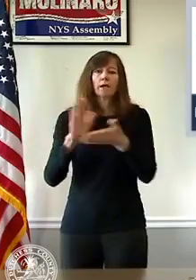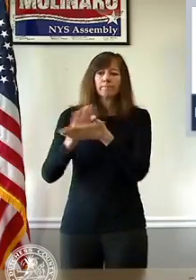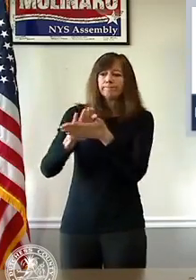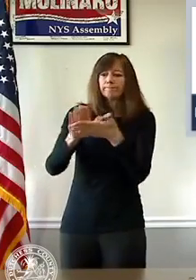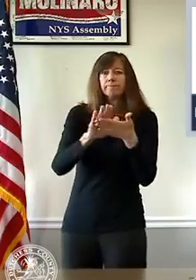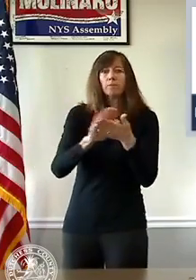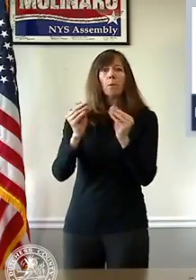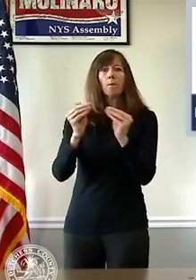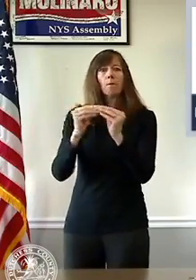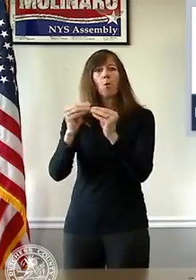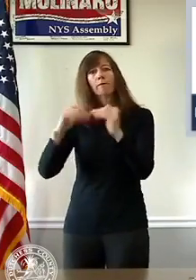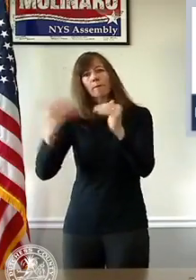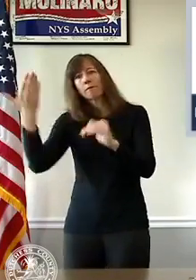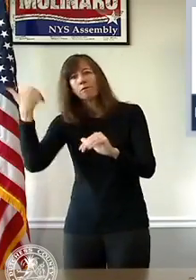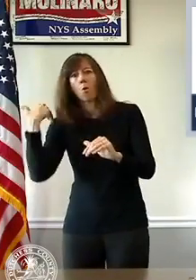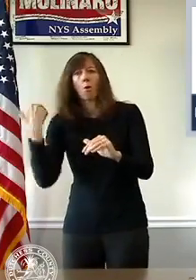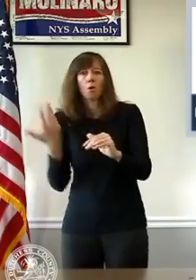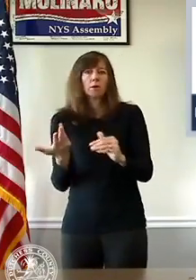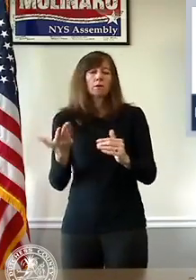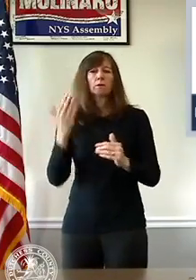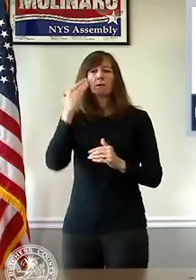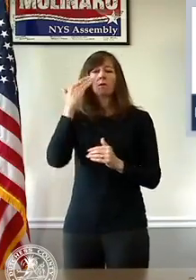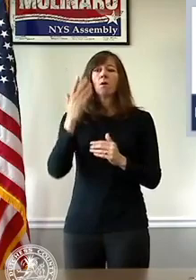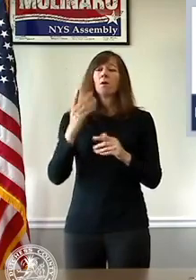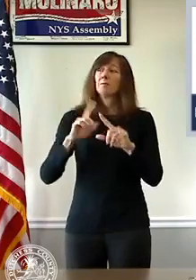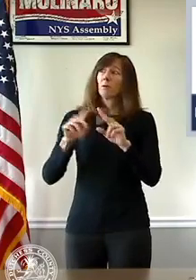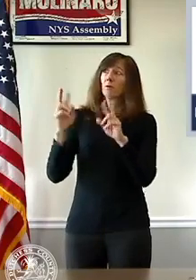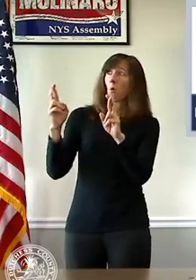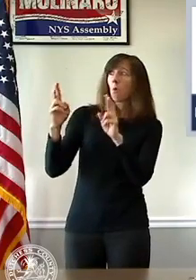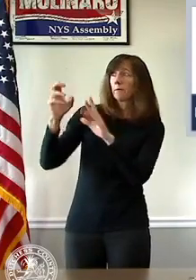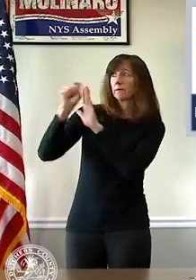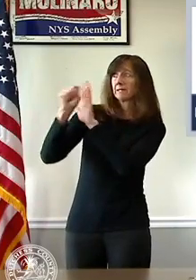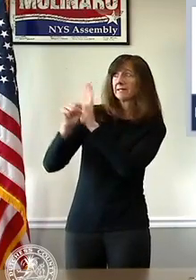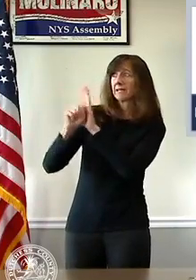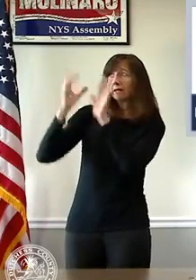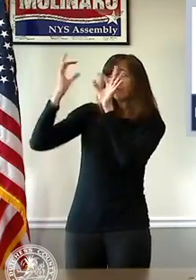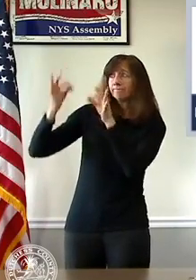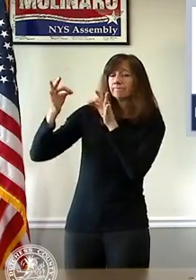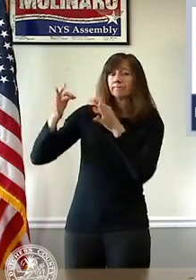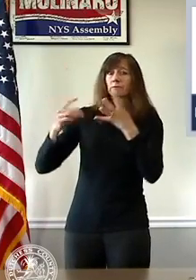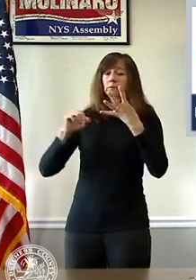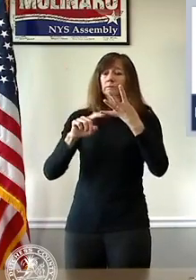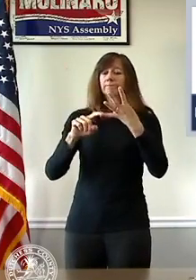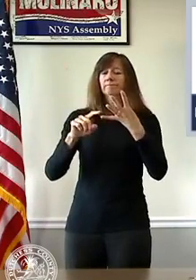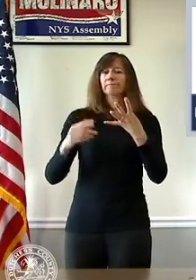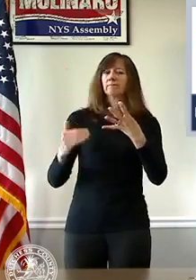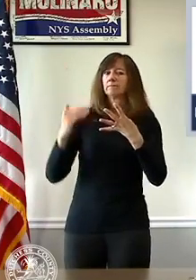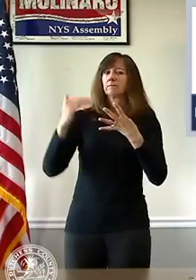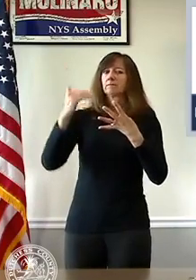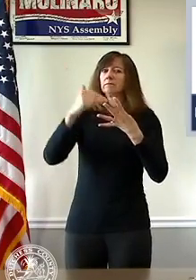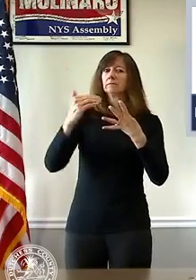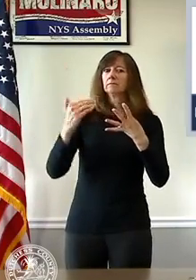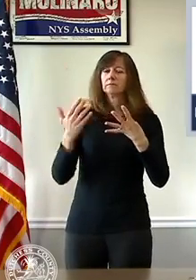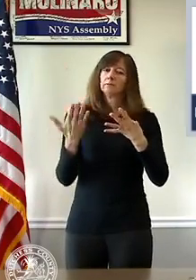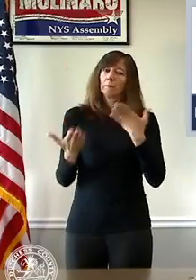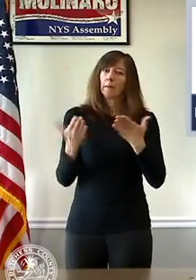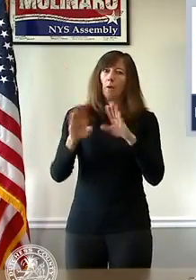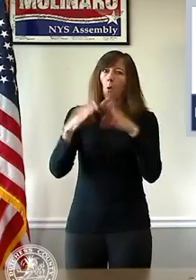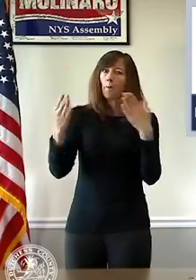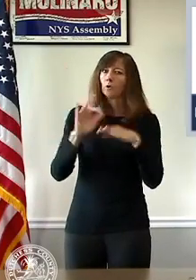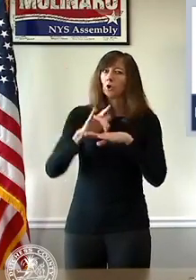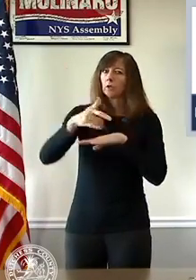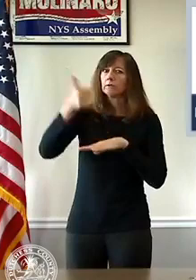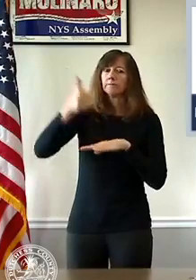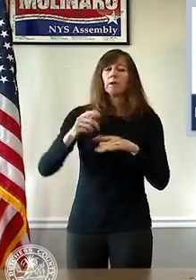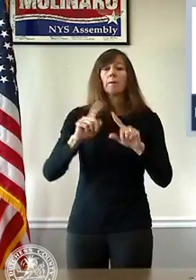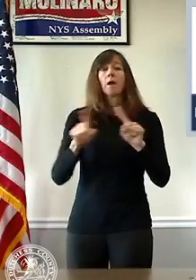before. So we're hopeful that the state considers moving those up a bit. I can tell you that public pools are permitted